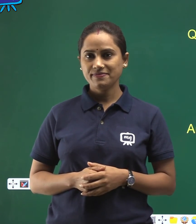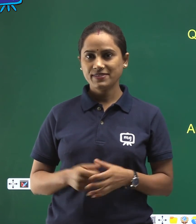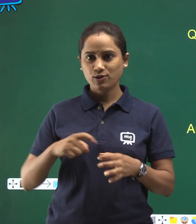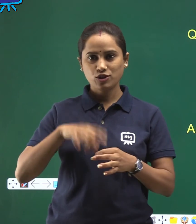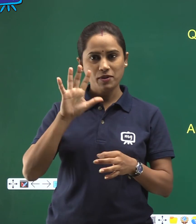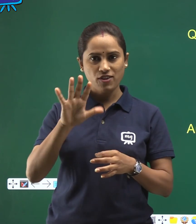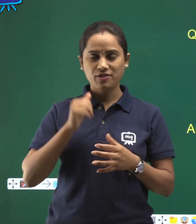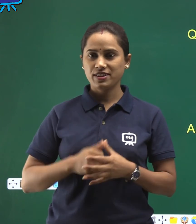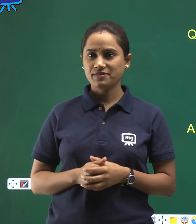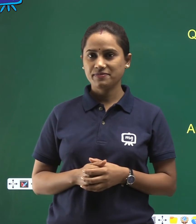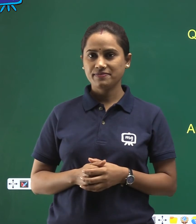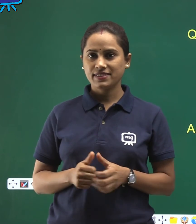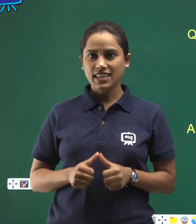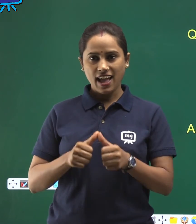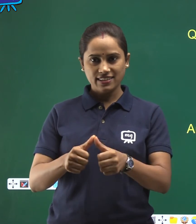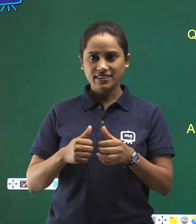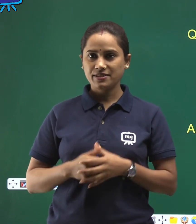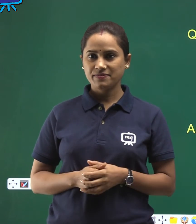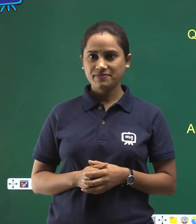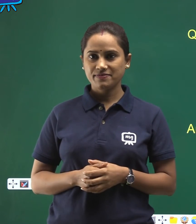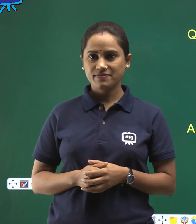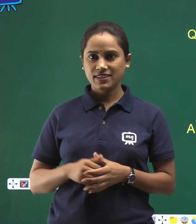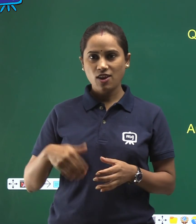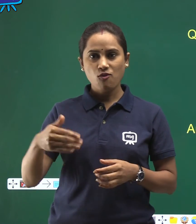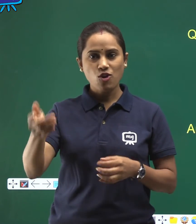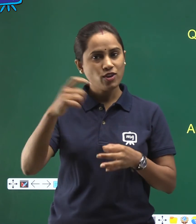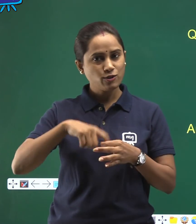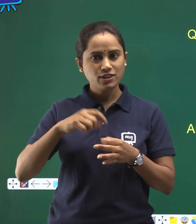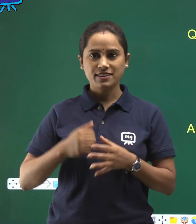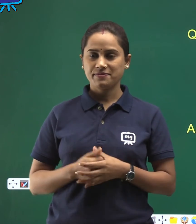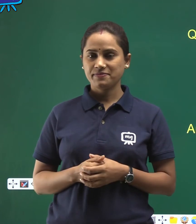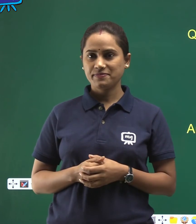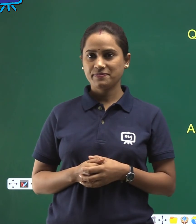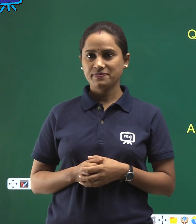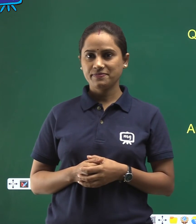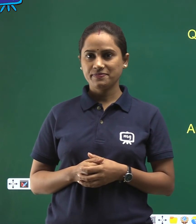Question number 5. Answer the following question.